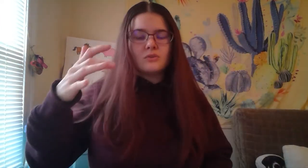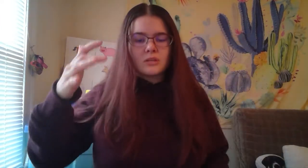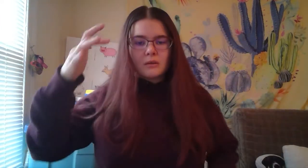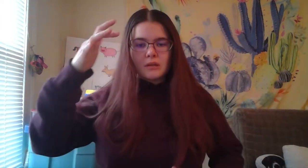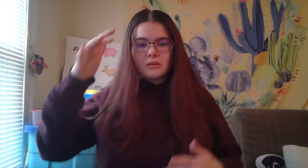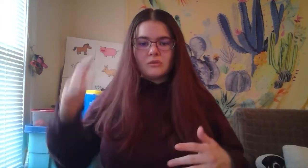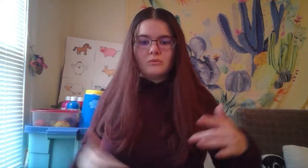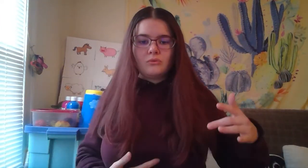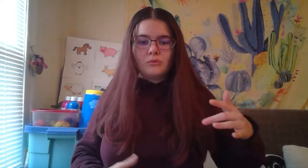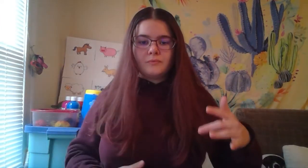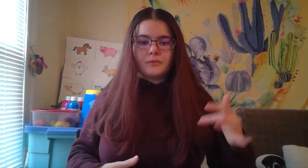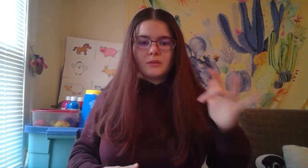If it's your stomach,